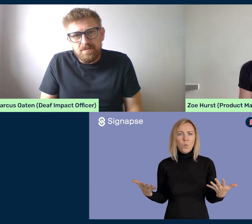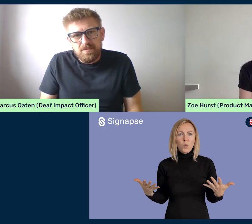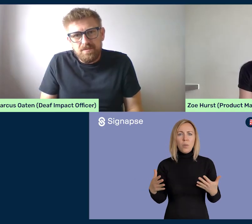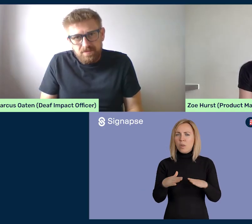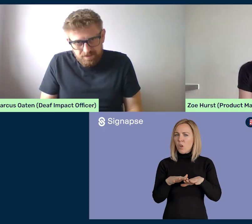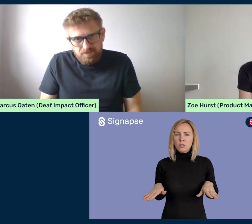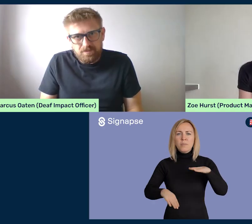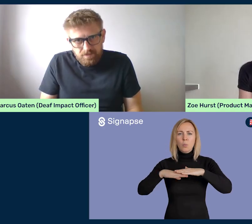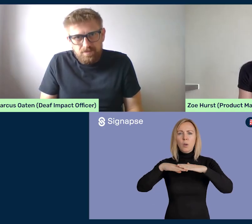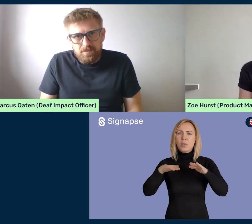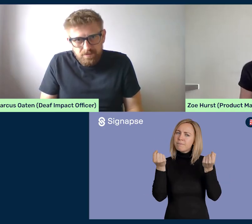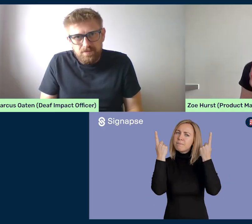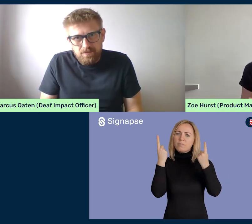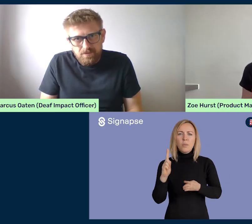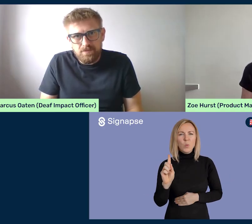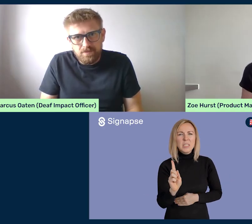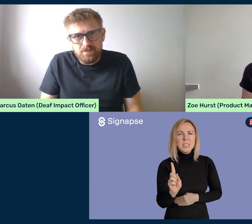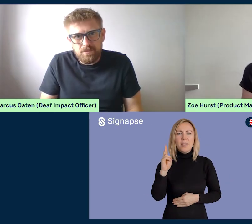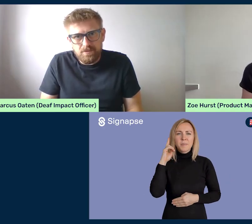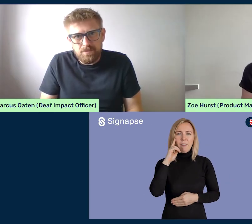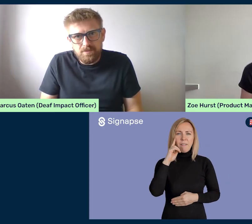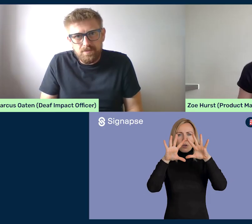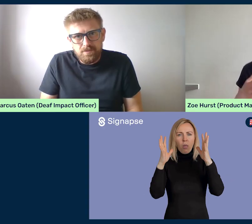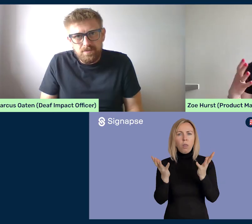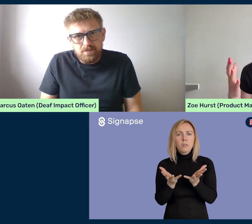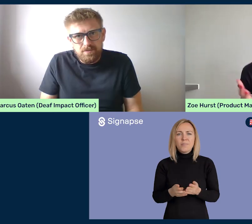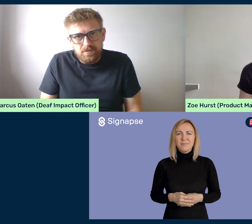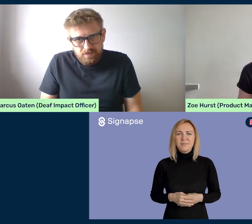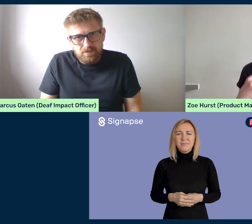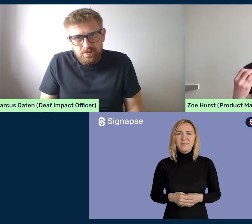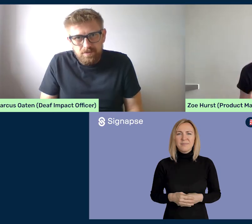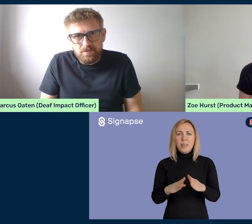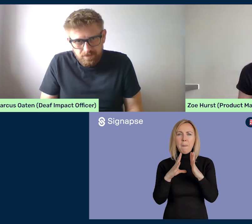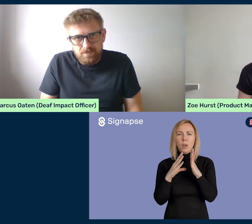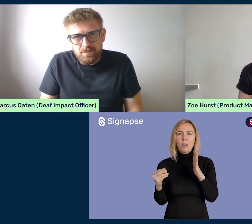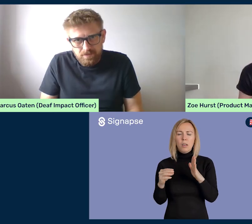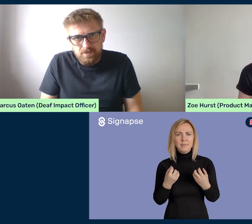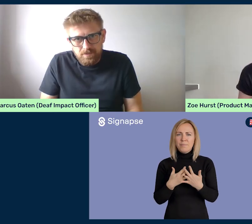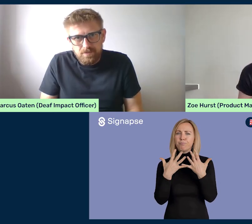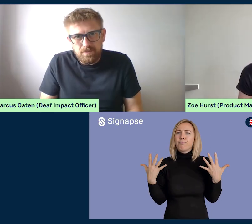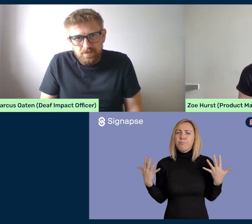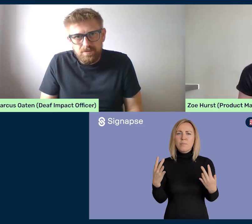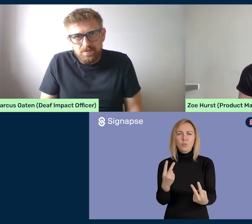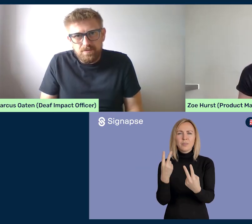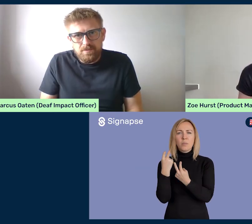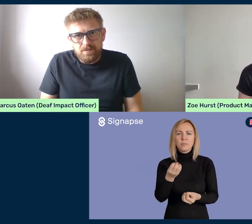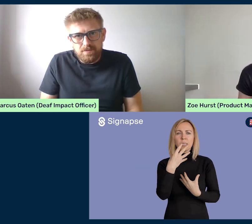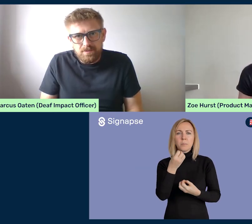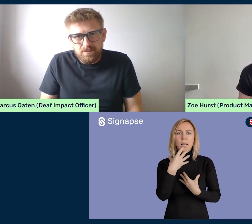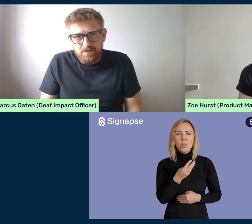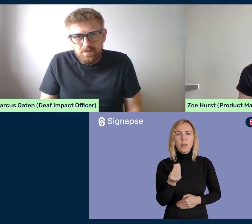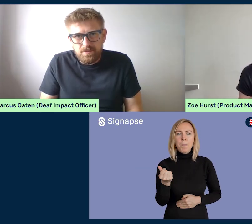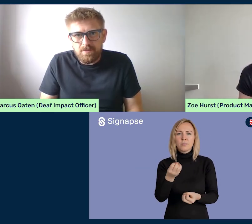that aren't deaf or maybe companies when we review them, the amount of rigorous feedback that these have gone through,